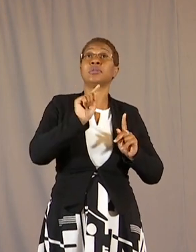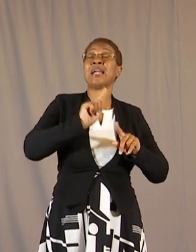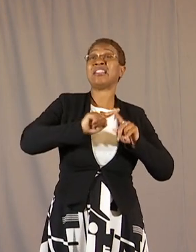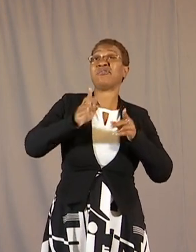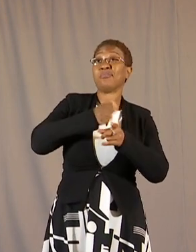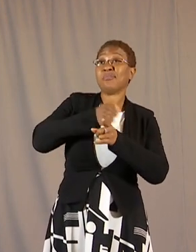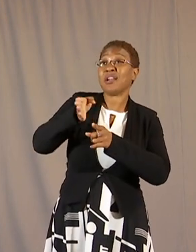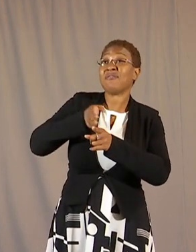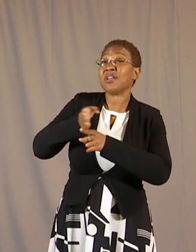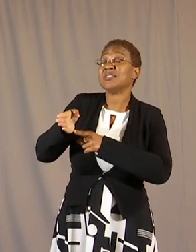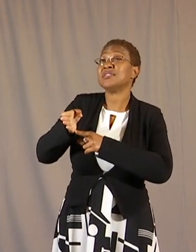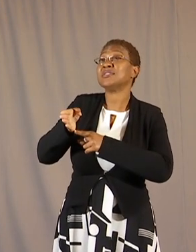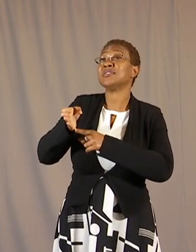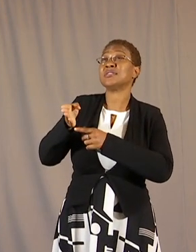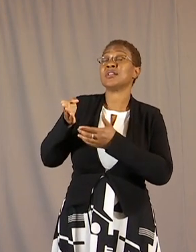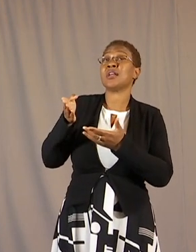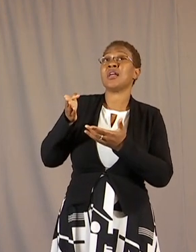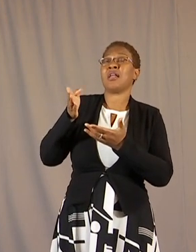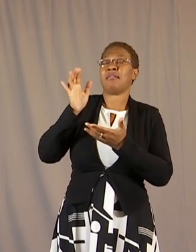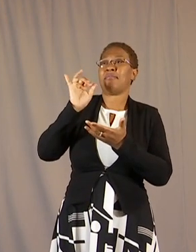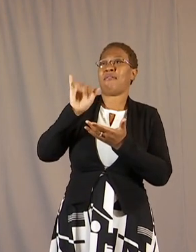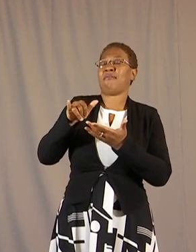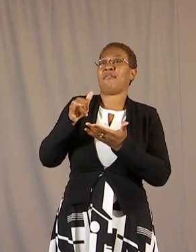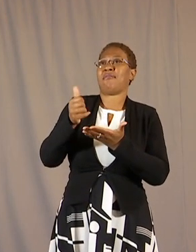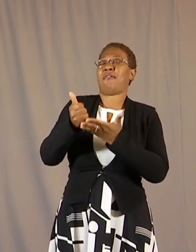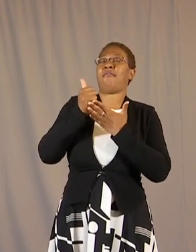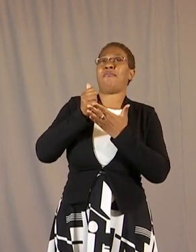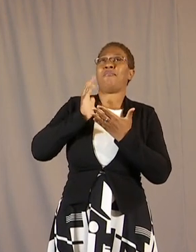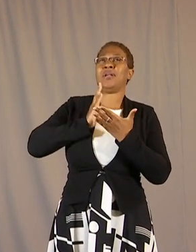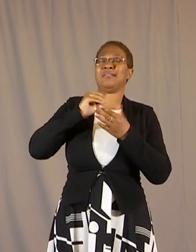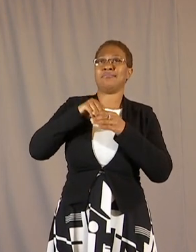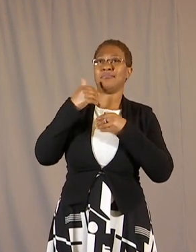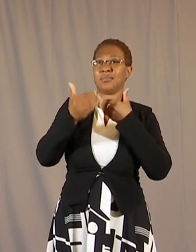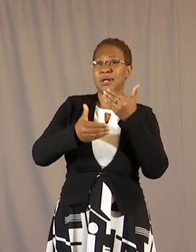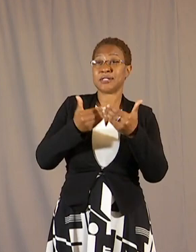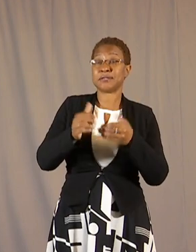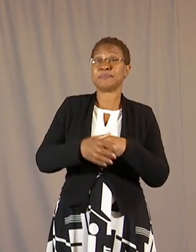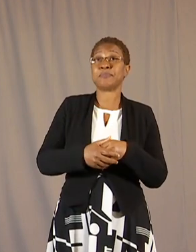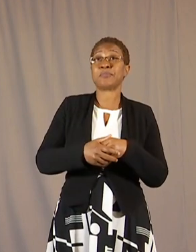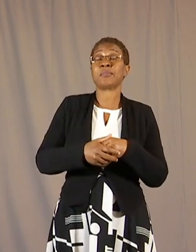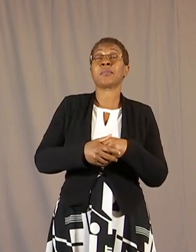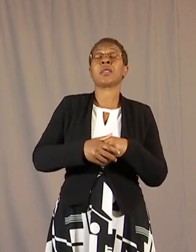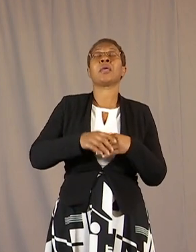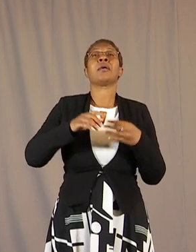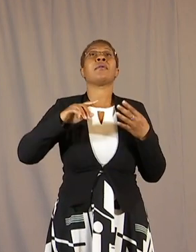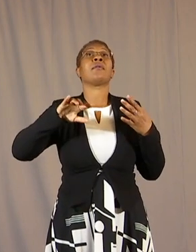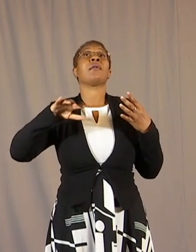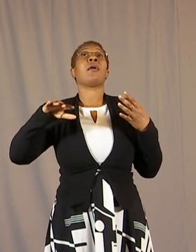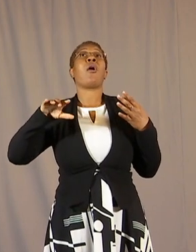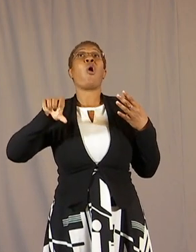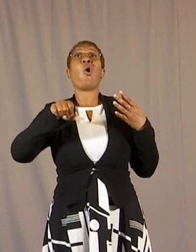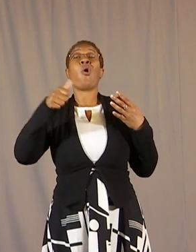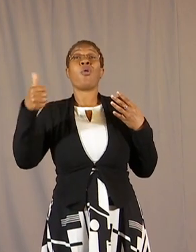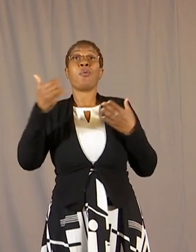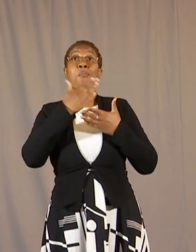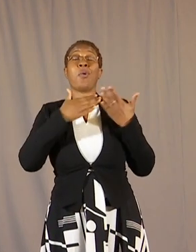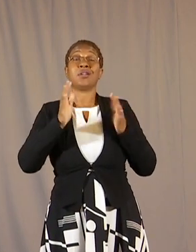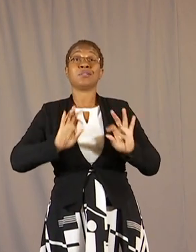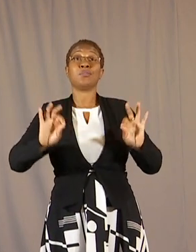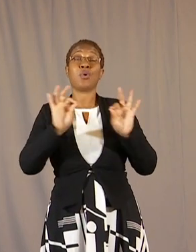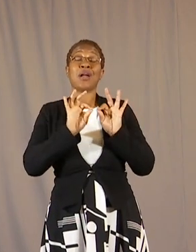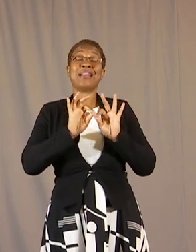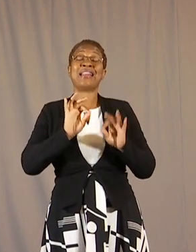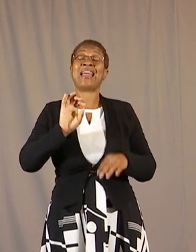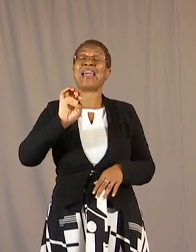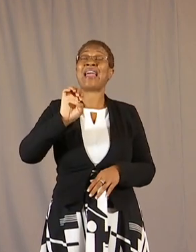that can indeed inform us? And I think the other piece is there equity in that table? So often